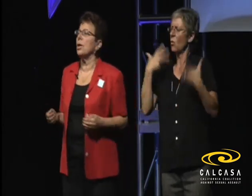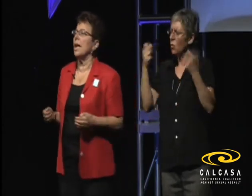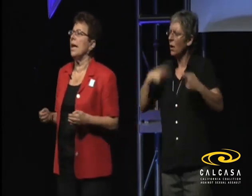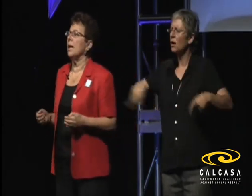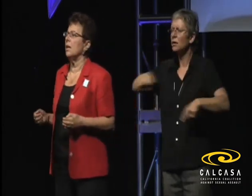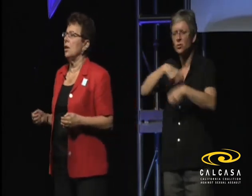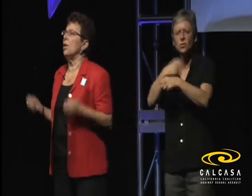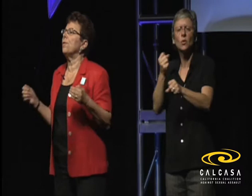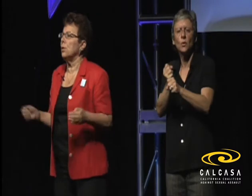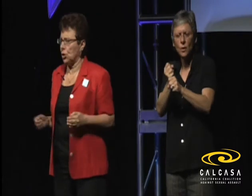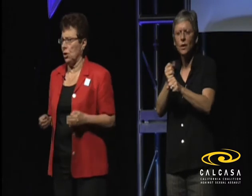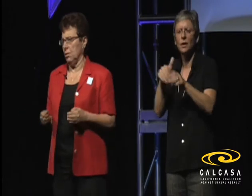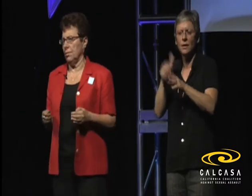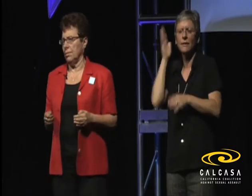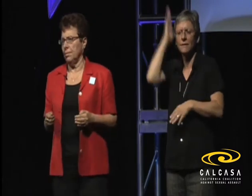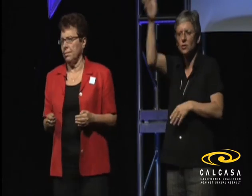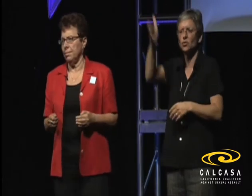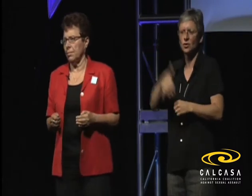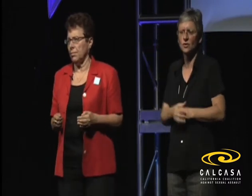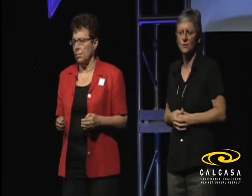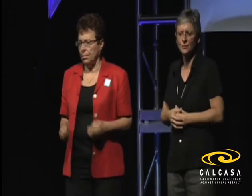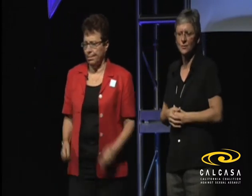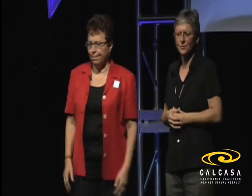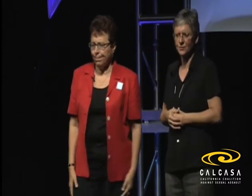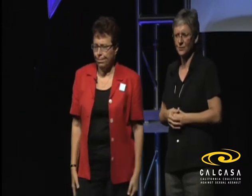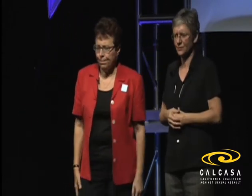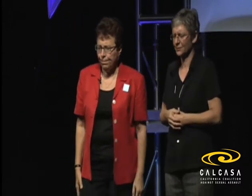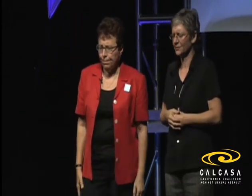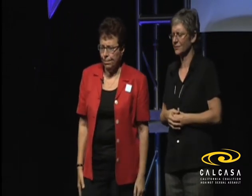us to create in the future.